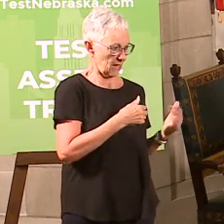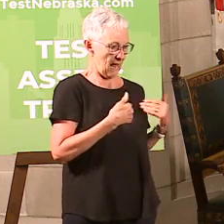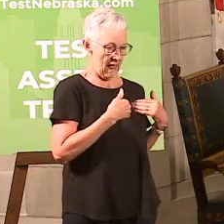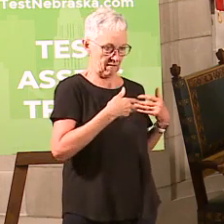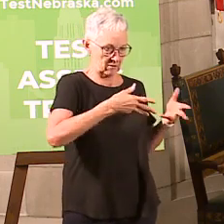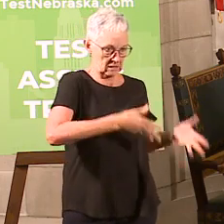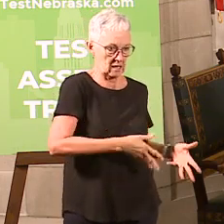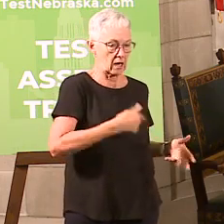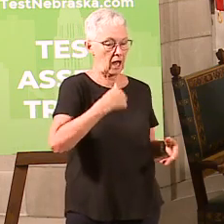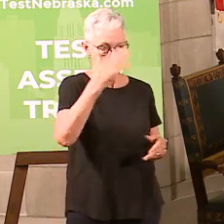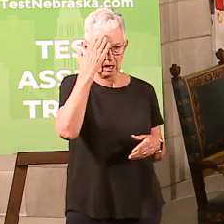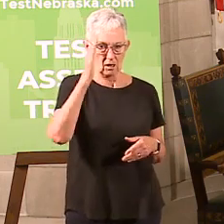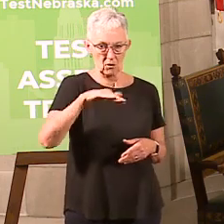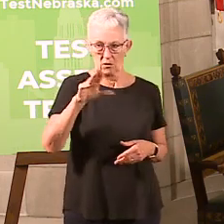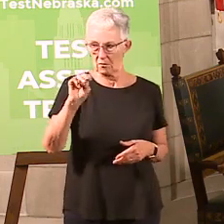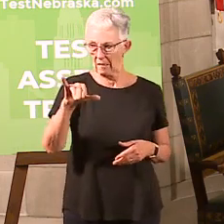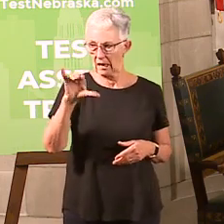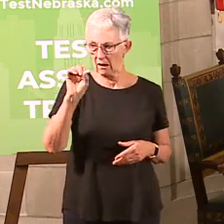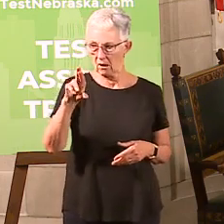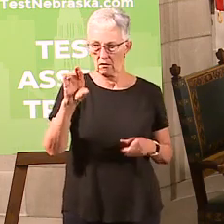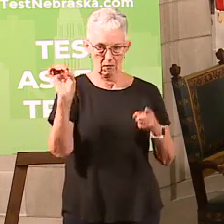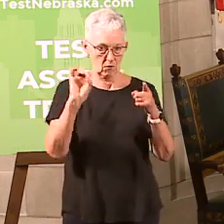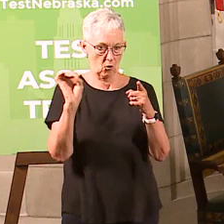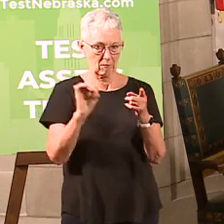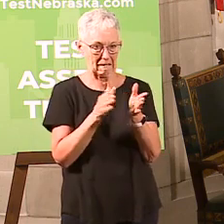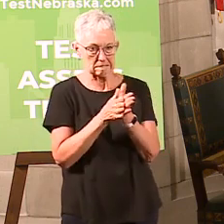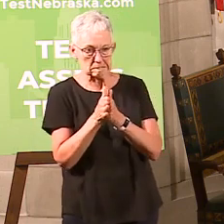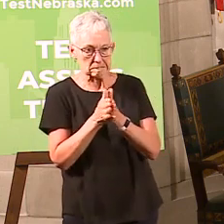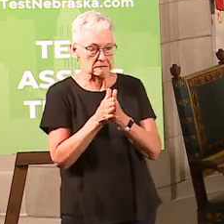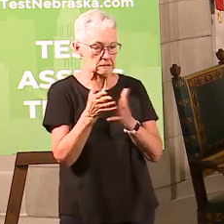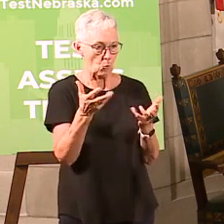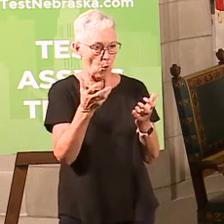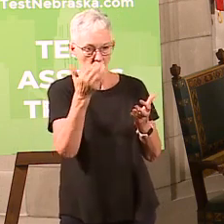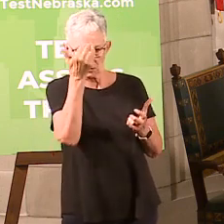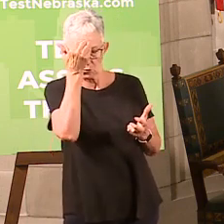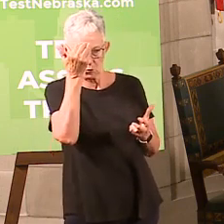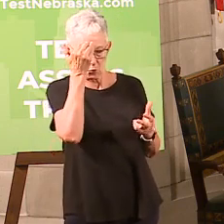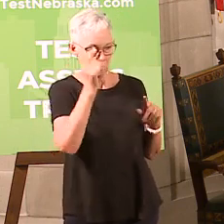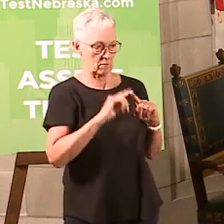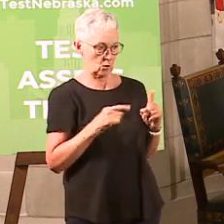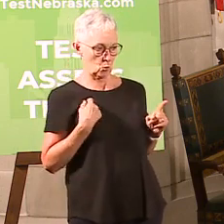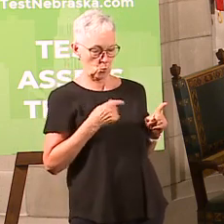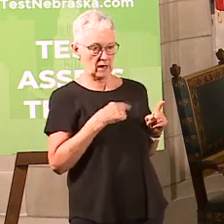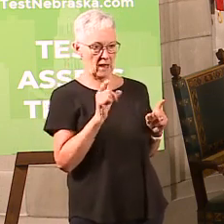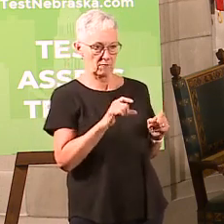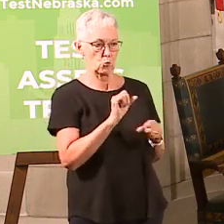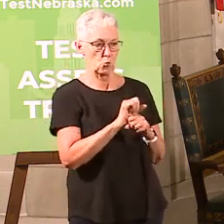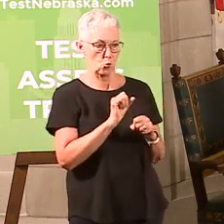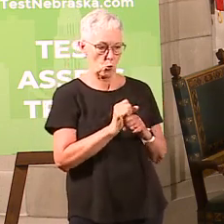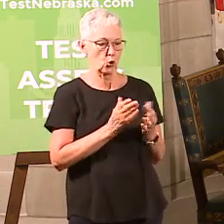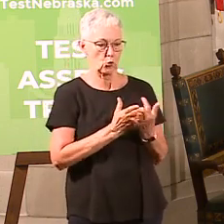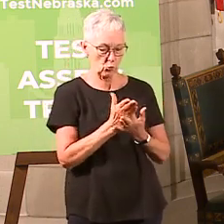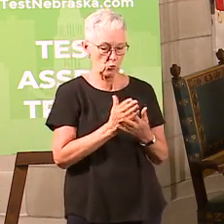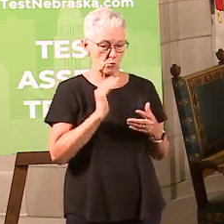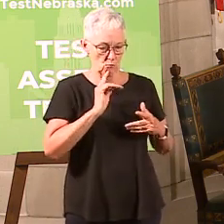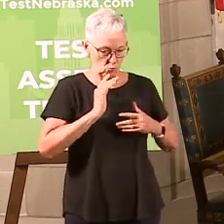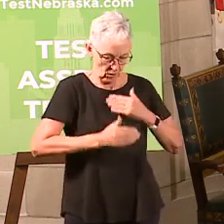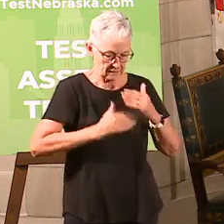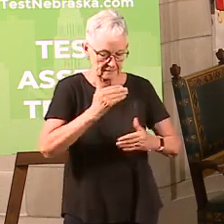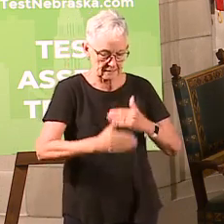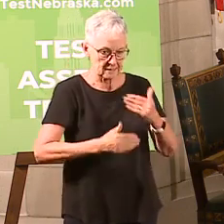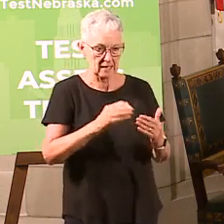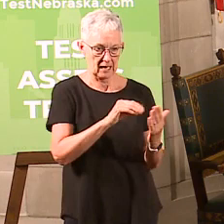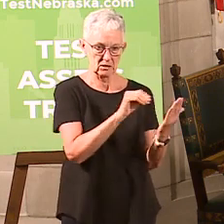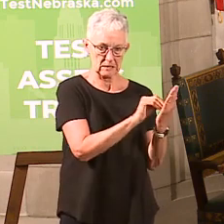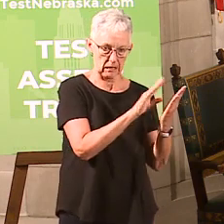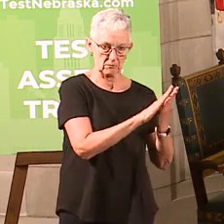probably anxious to find all that out. But again, we just kind of got to work through the process and make sure we document everything. And again, the whole point of documenting